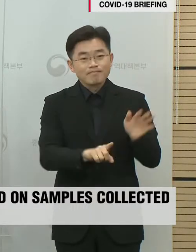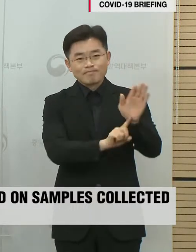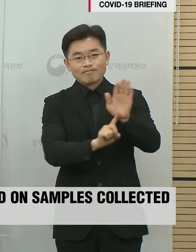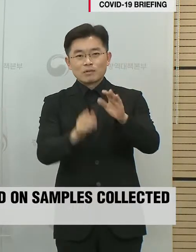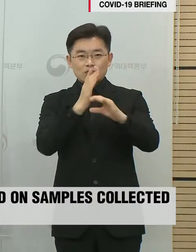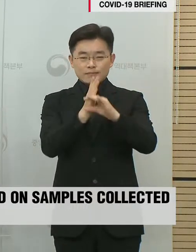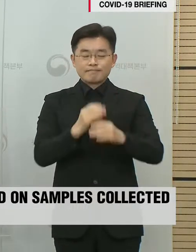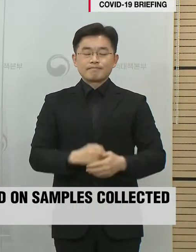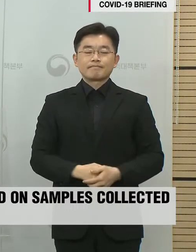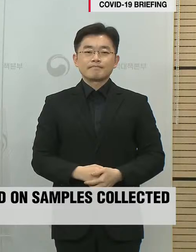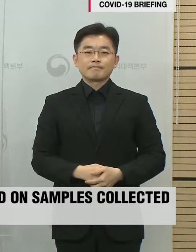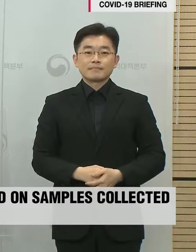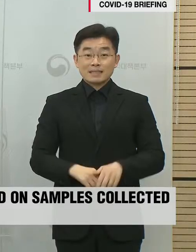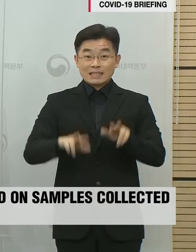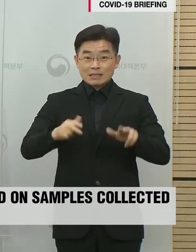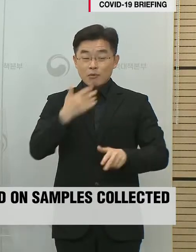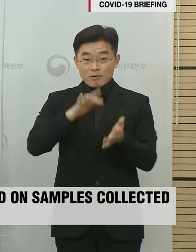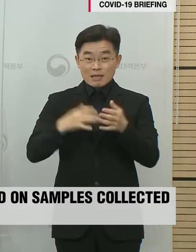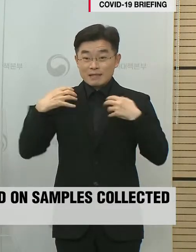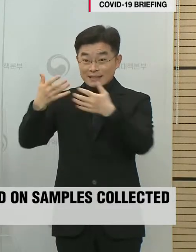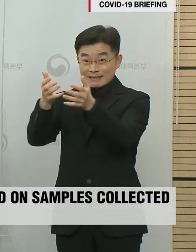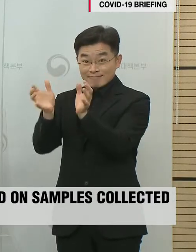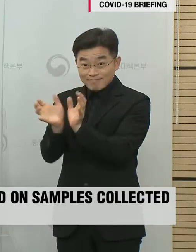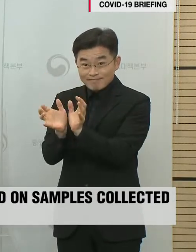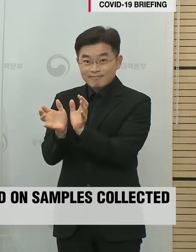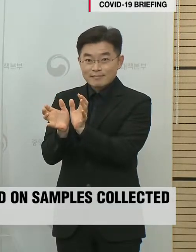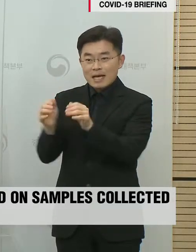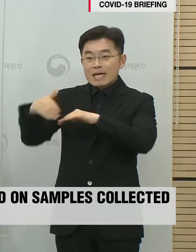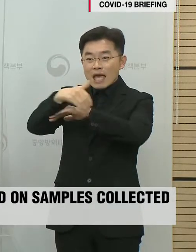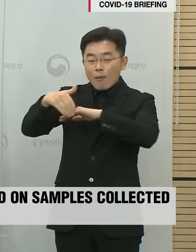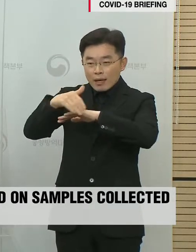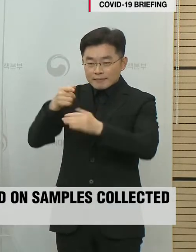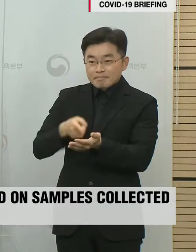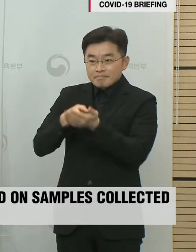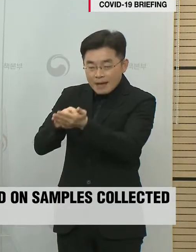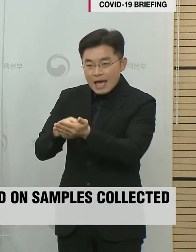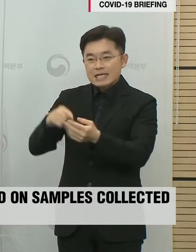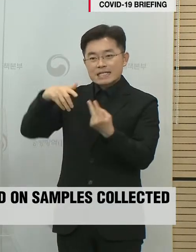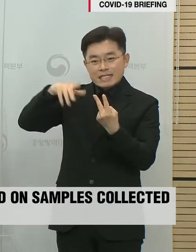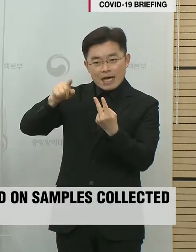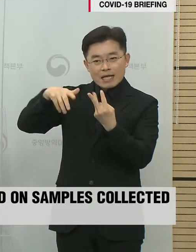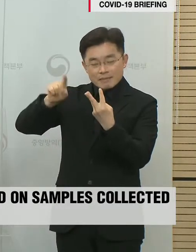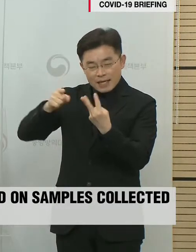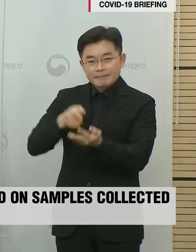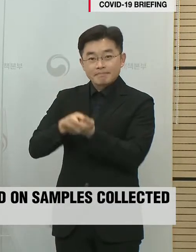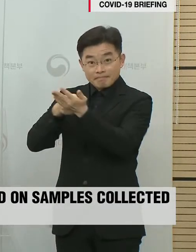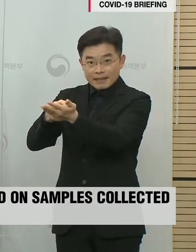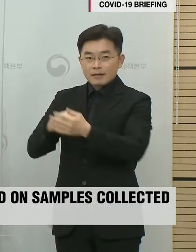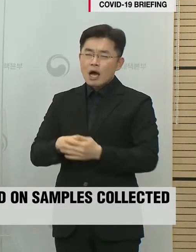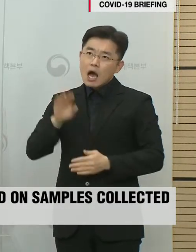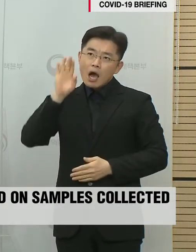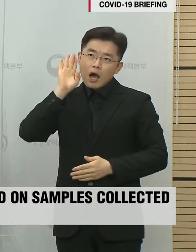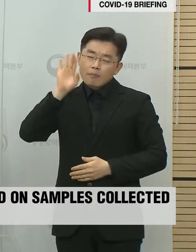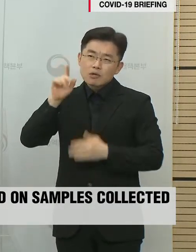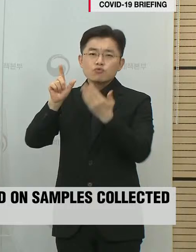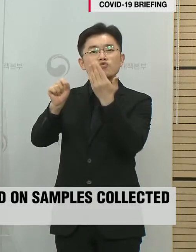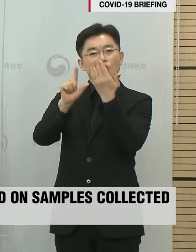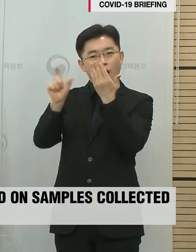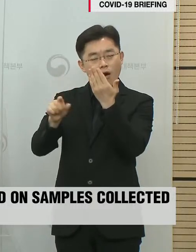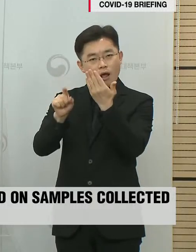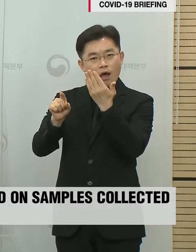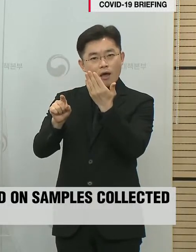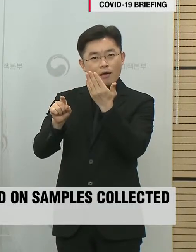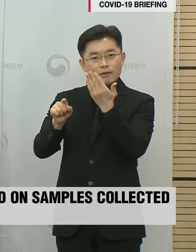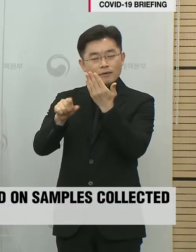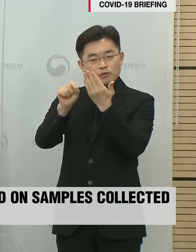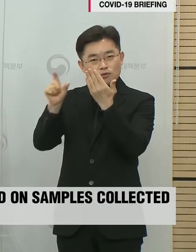the treatment here in South Korea, we are also collecting our participants for our clinical trials. And in